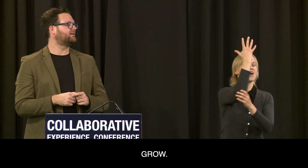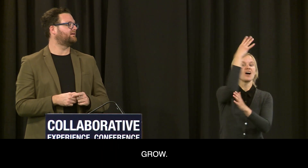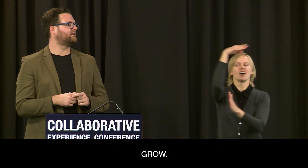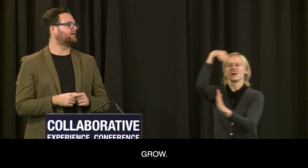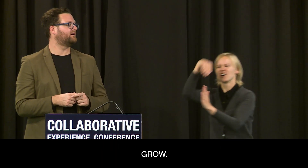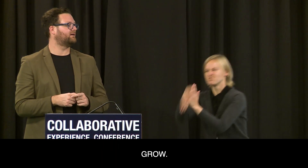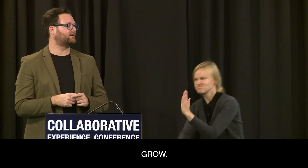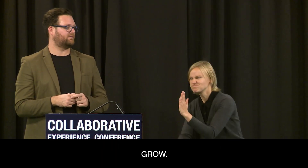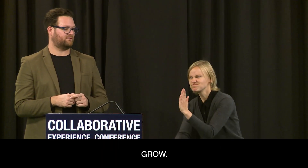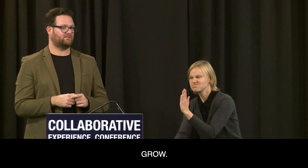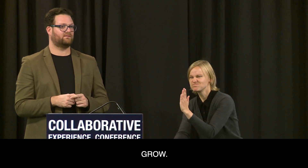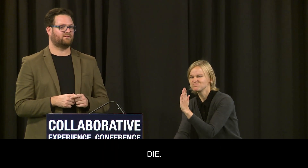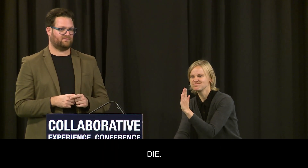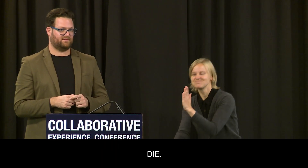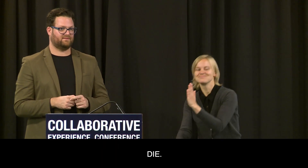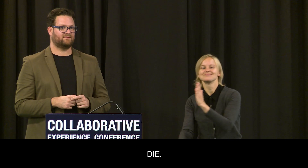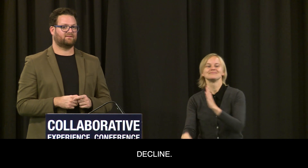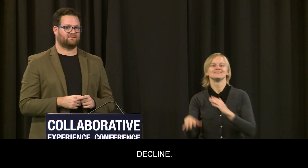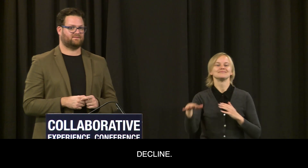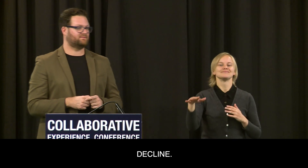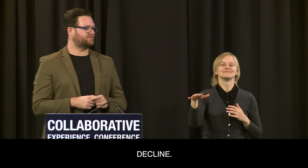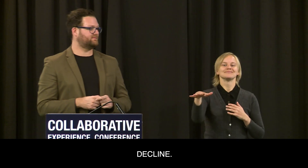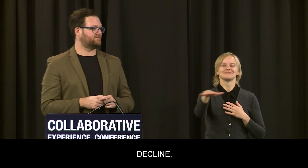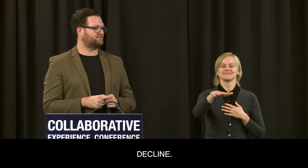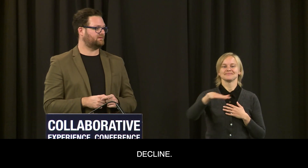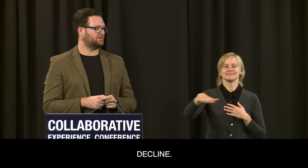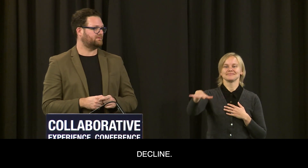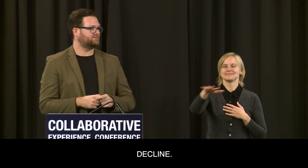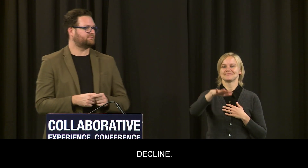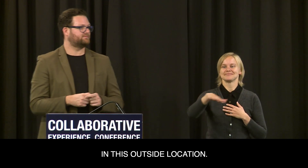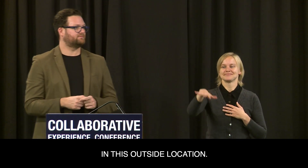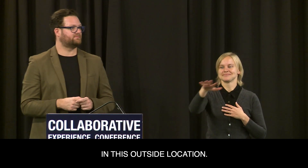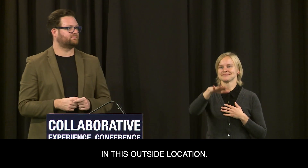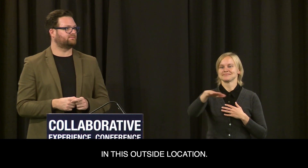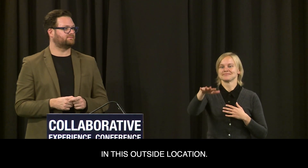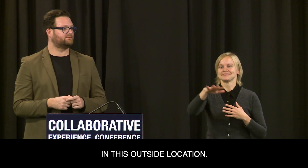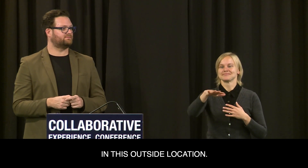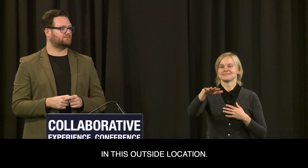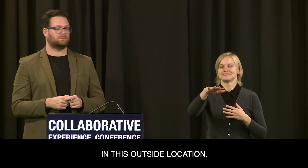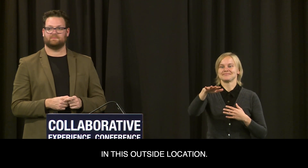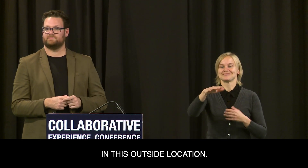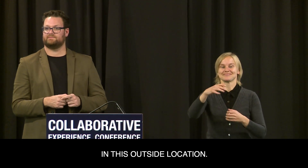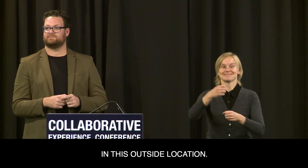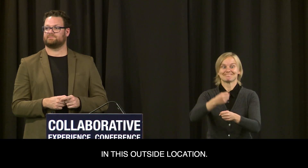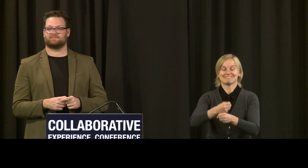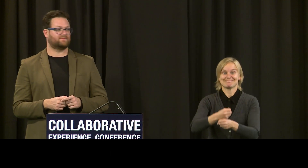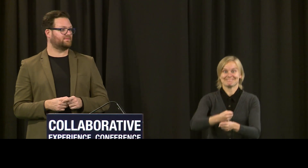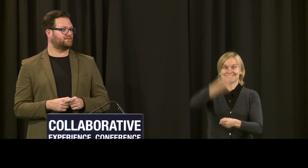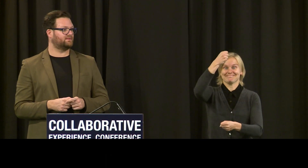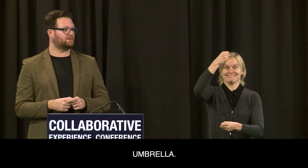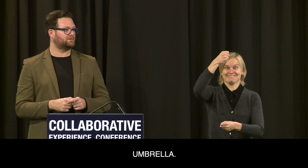Grow, die, decline. In this outside location,